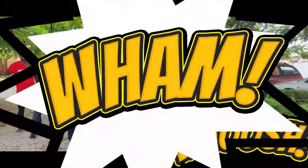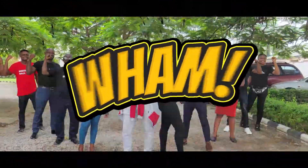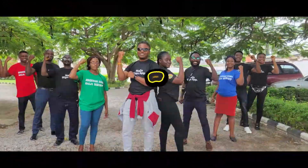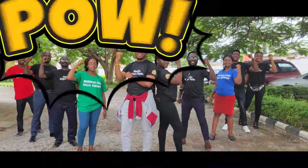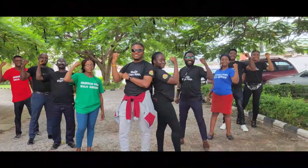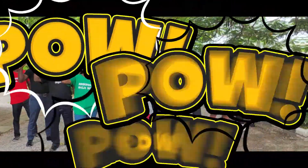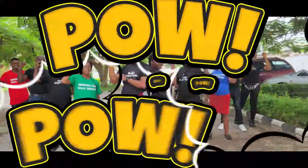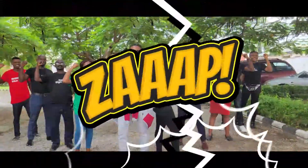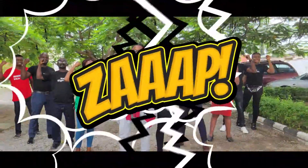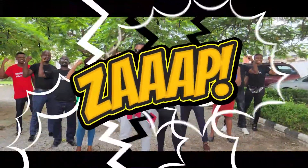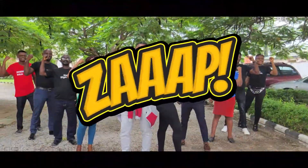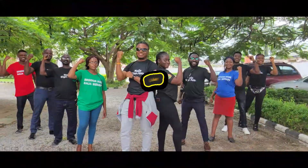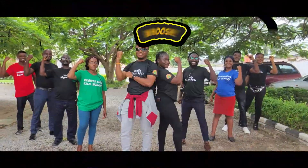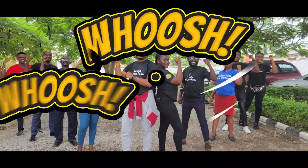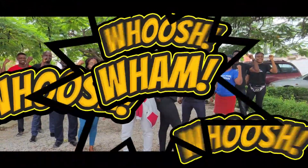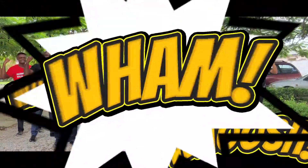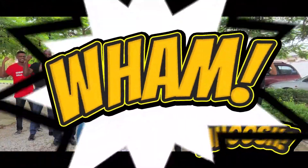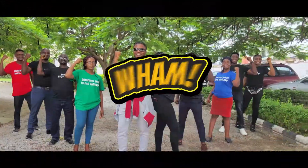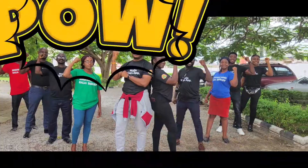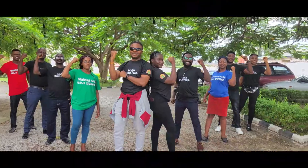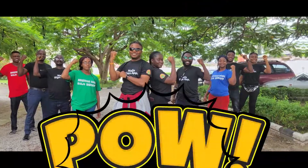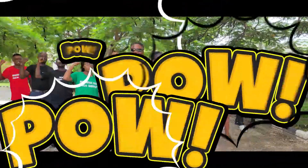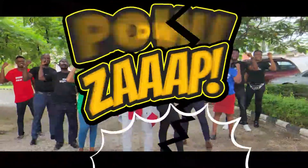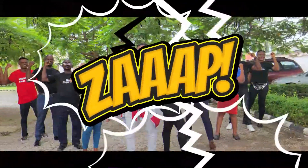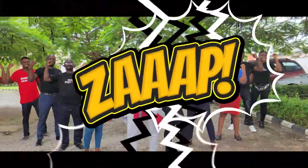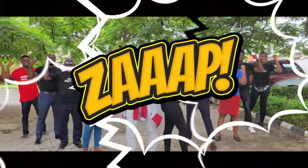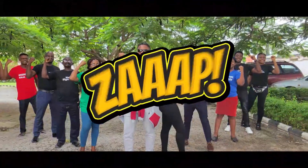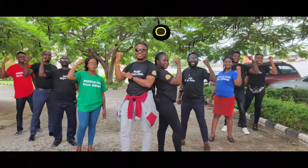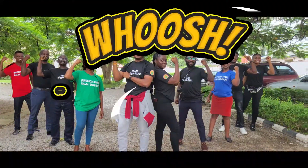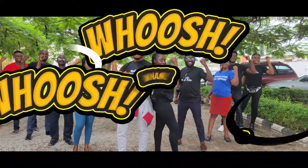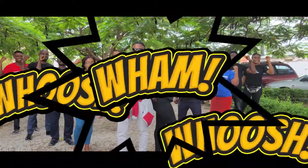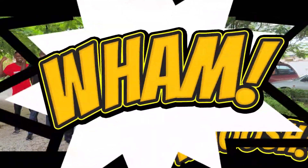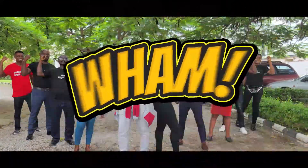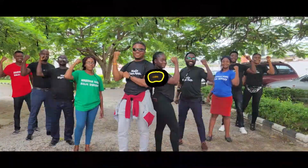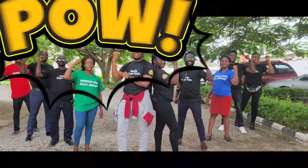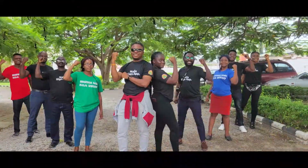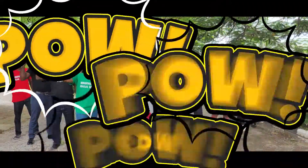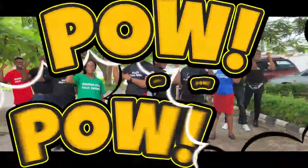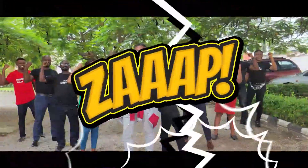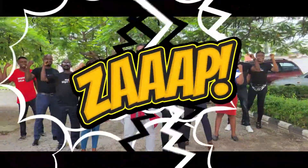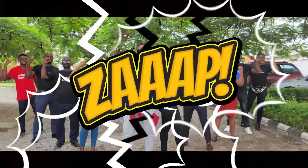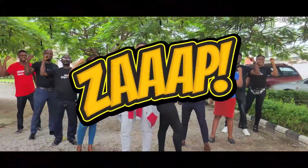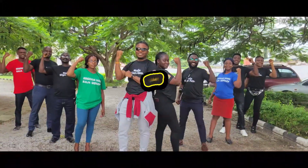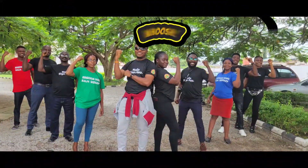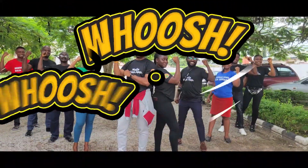of the deaf in Algeria. I present to you, Hicham.